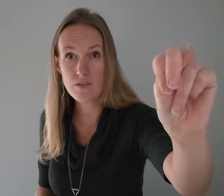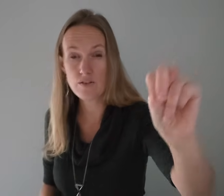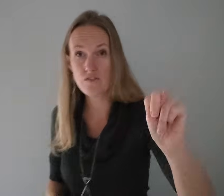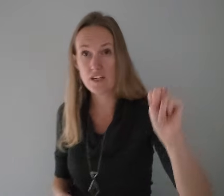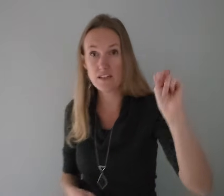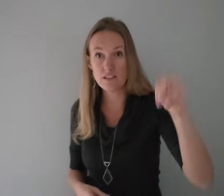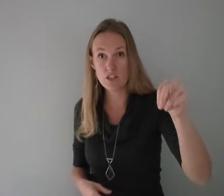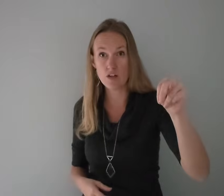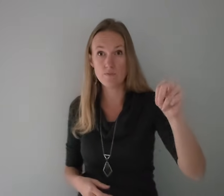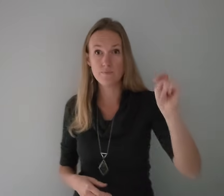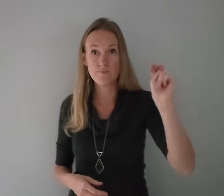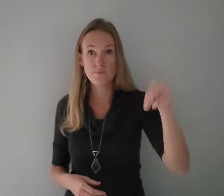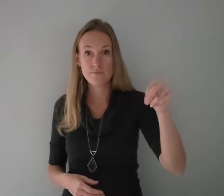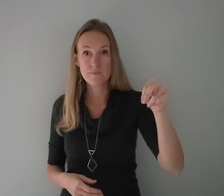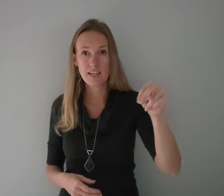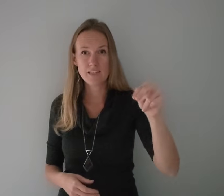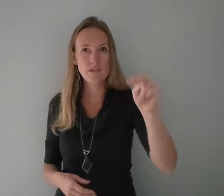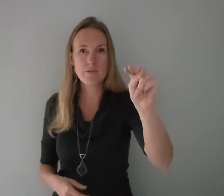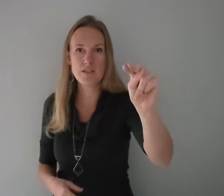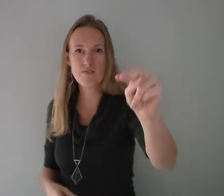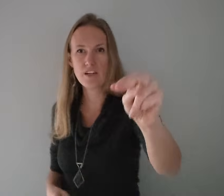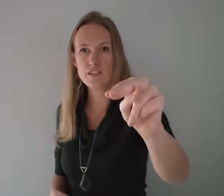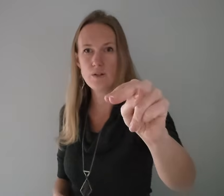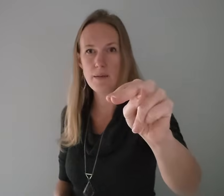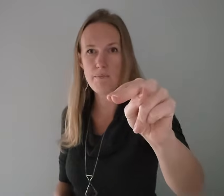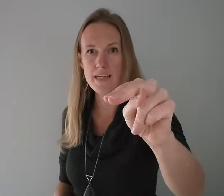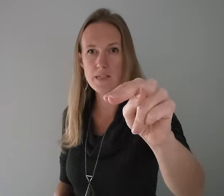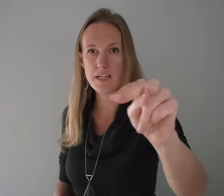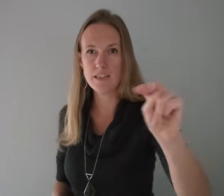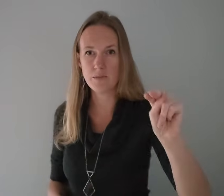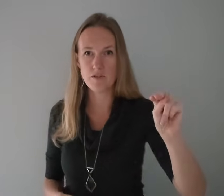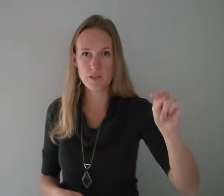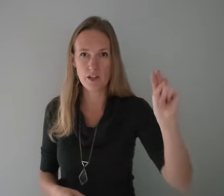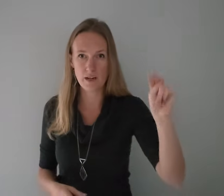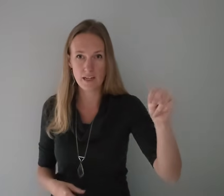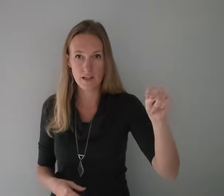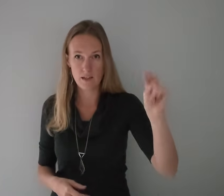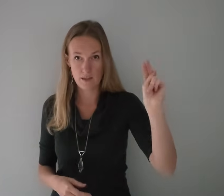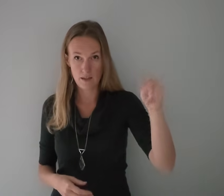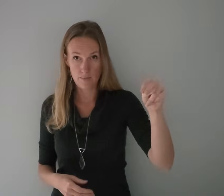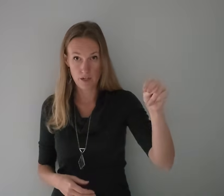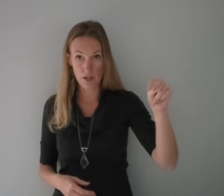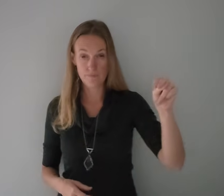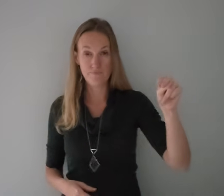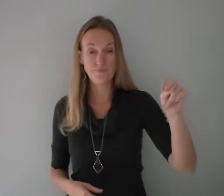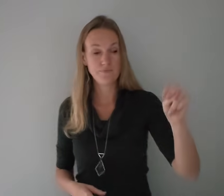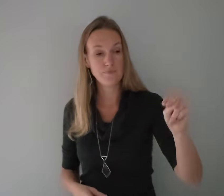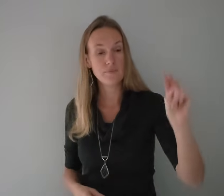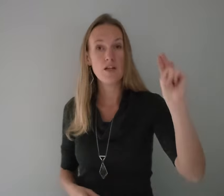those fingers, no. Okay, sometimes these fingers don't get bent because you're moving pretty quick, but no.